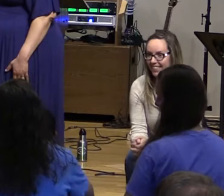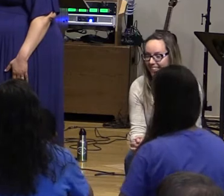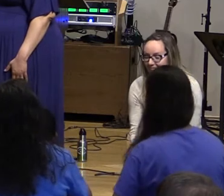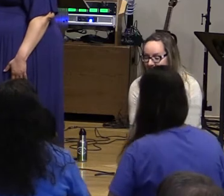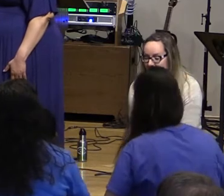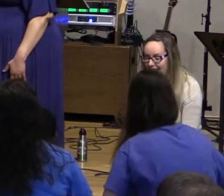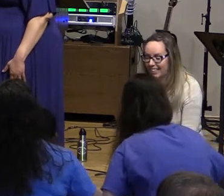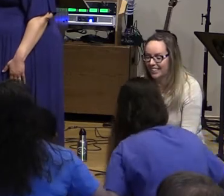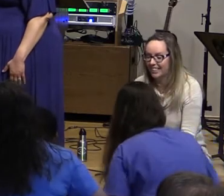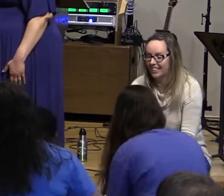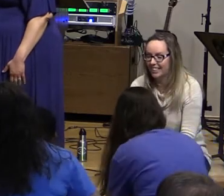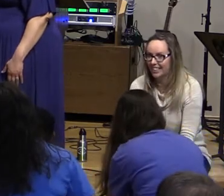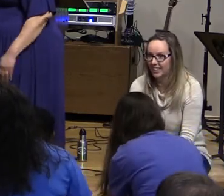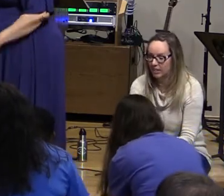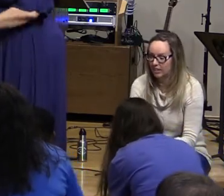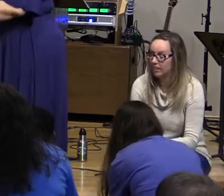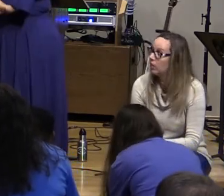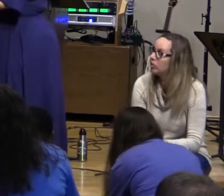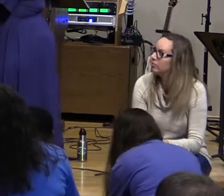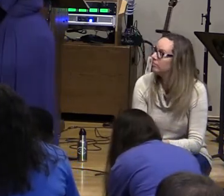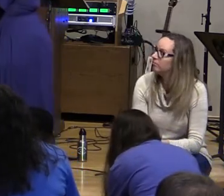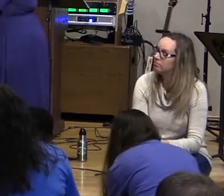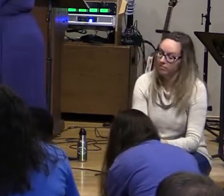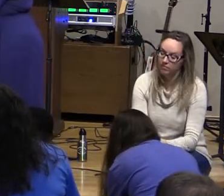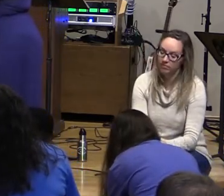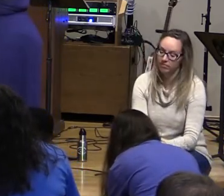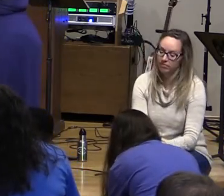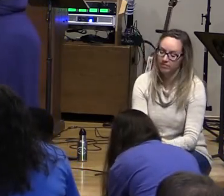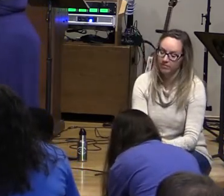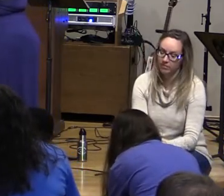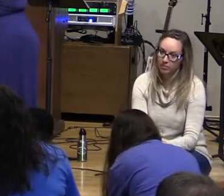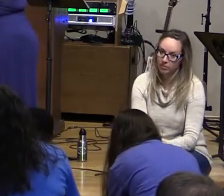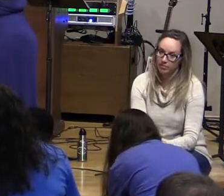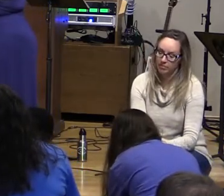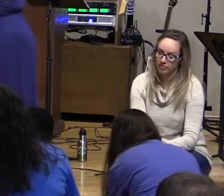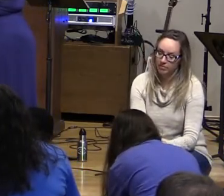Big smile. I invite you all to place a hand upon her.